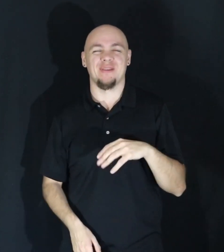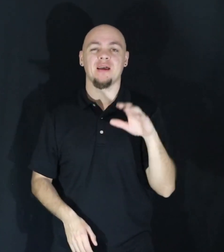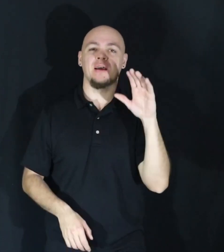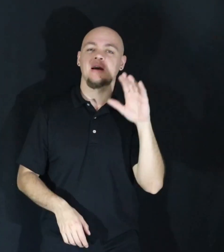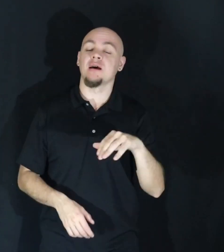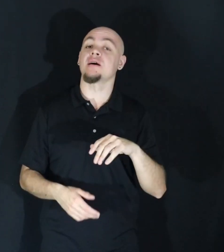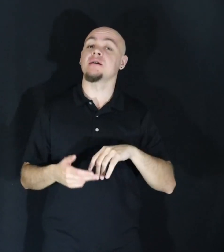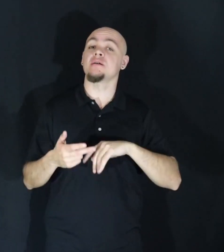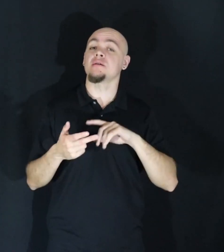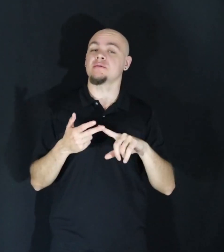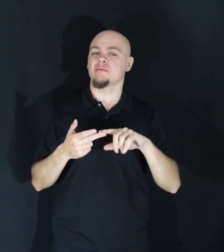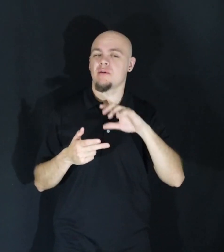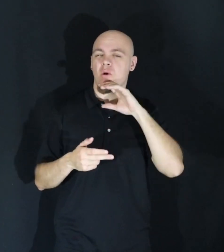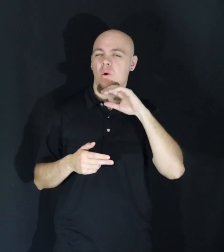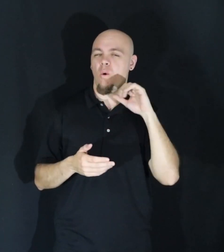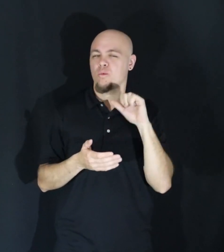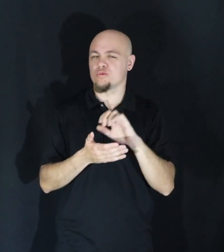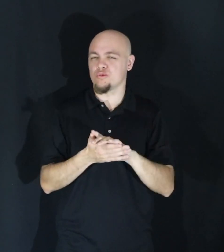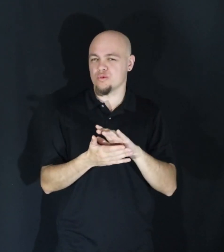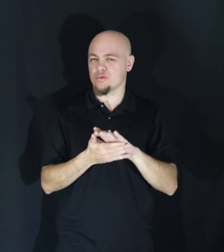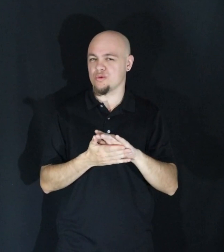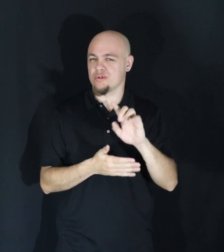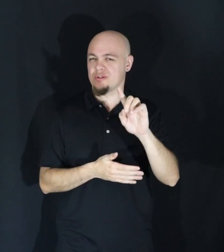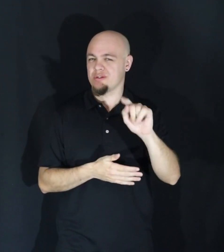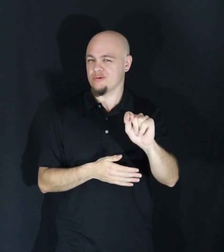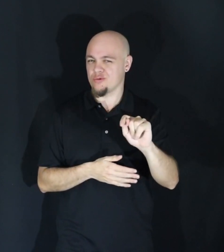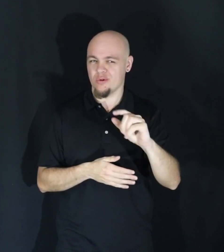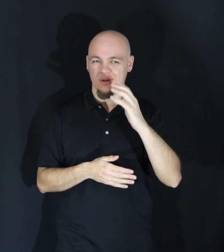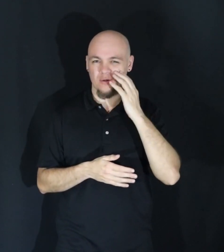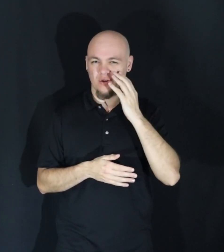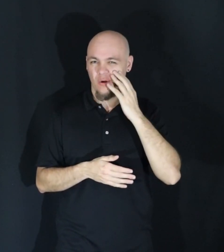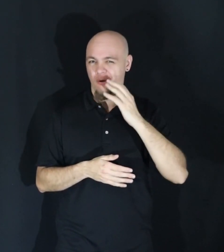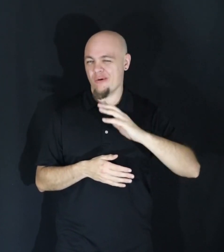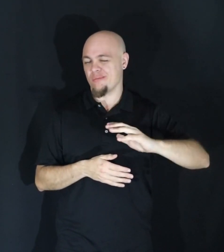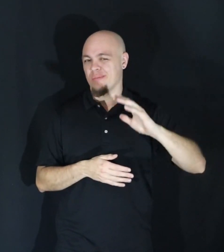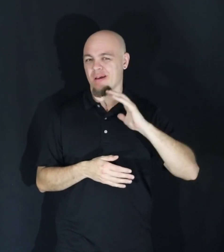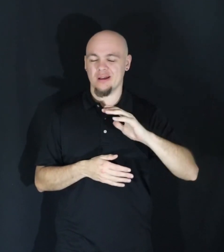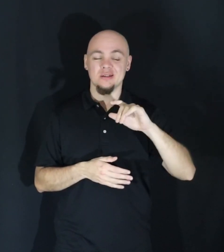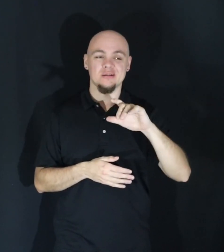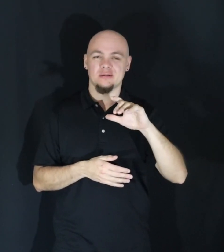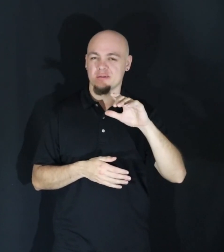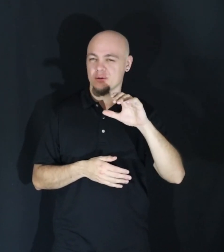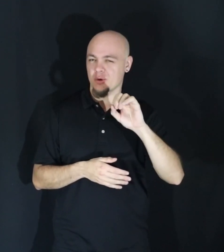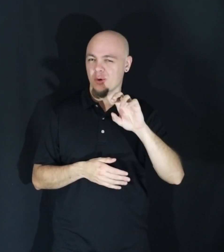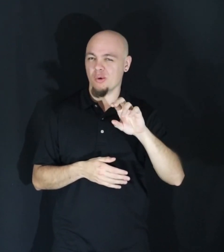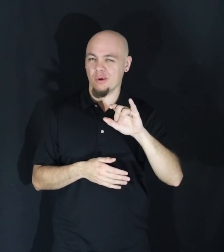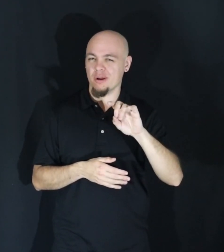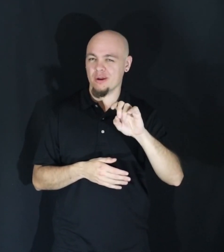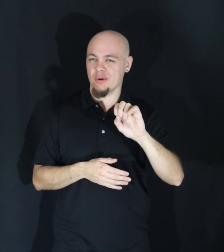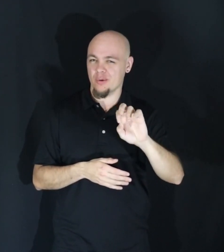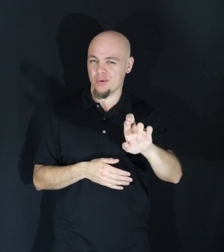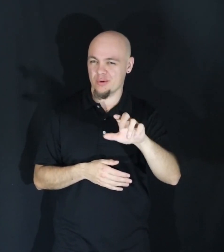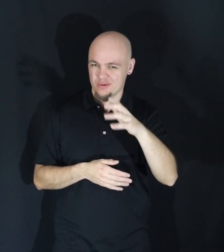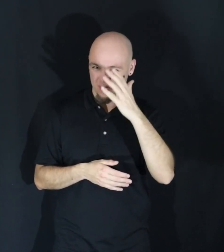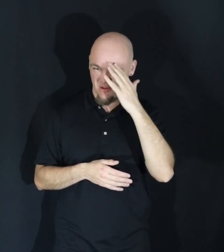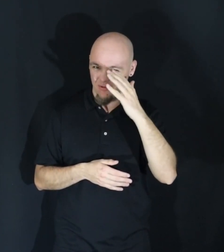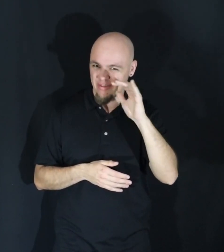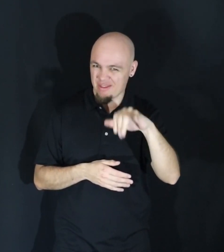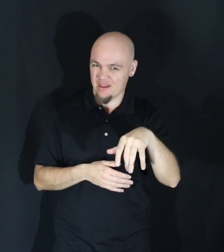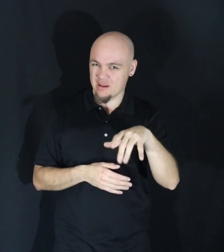This is for my old school Detroiters that remember old school Cass Corridor. Make some noise if you remember that vibe. All right, good. It's for you